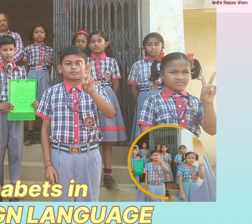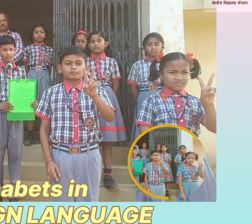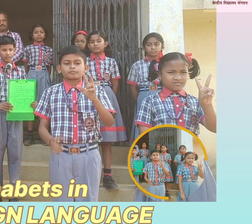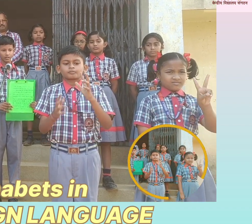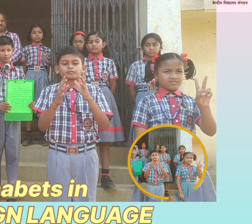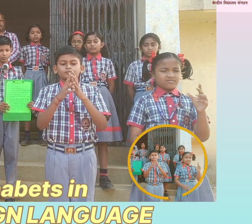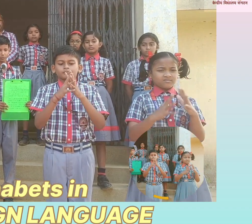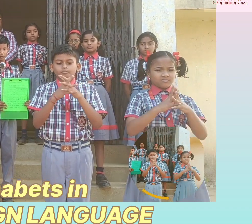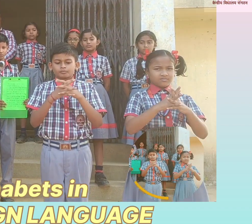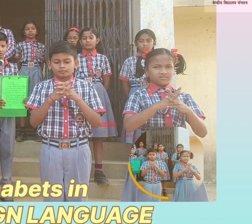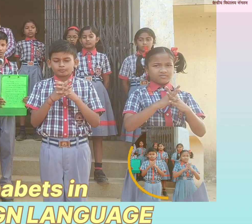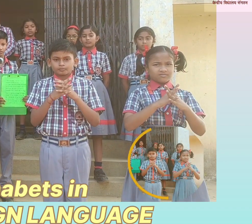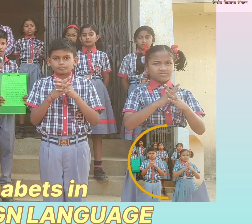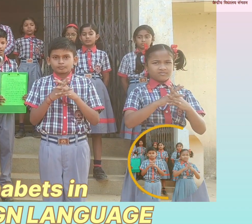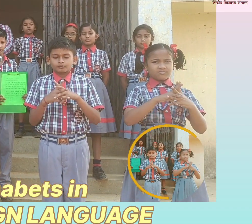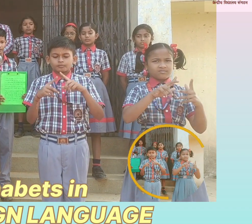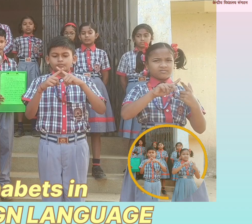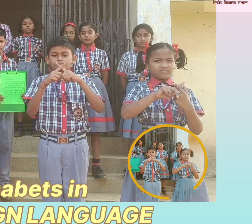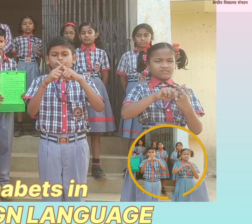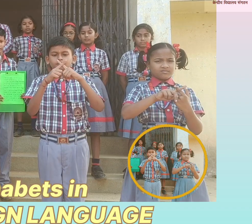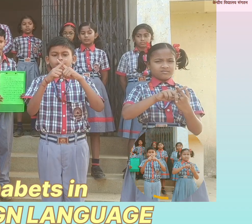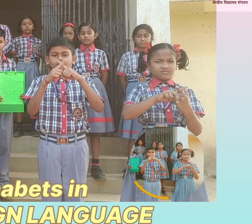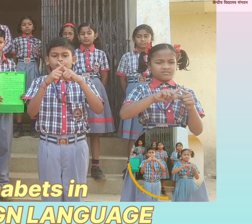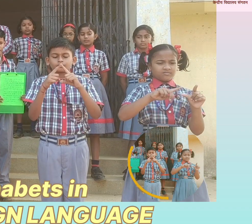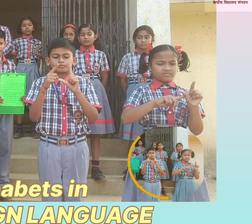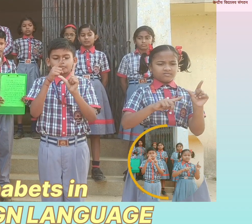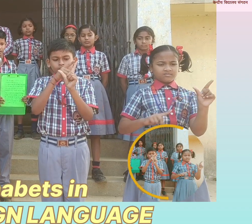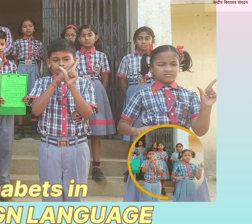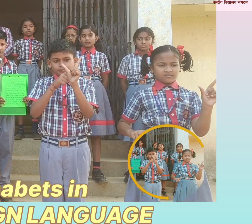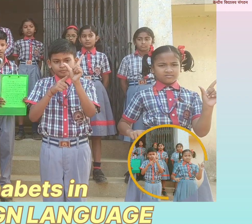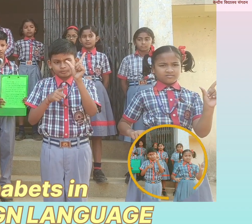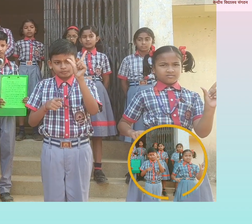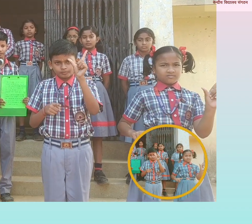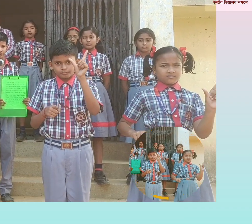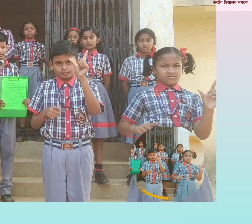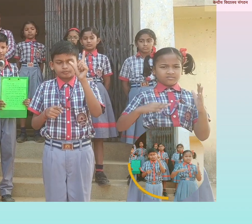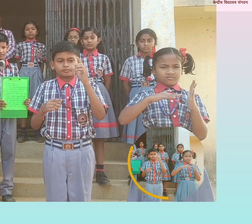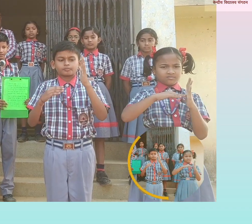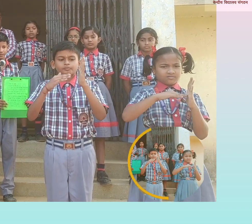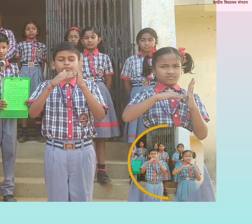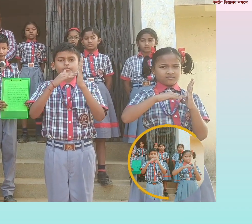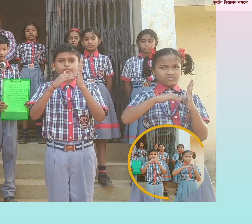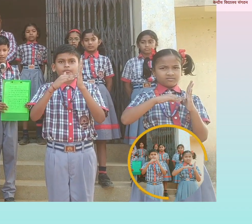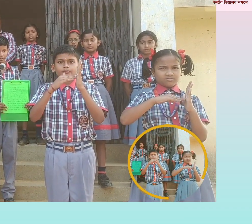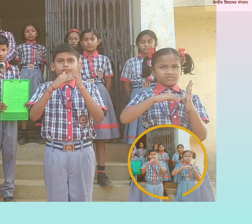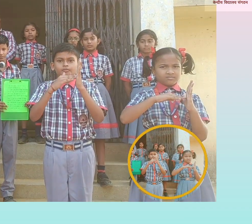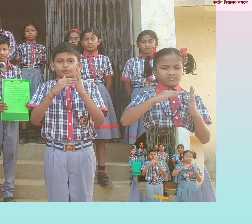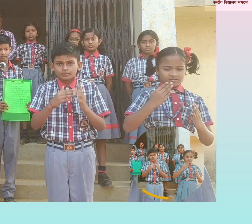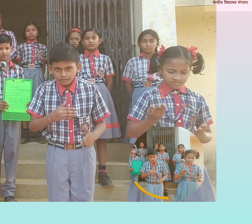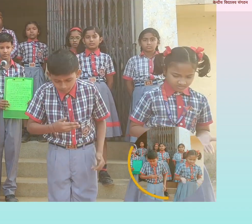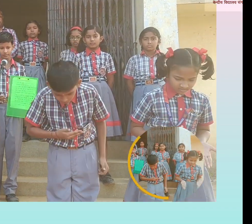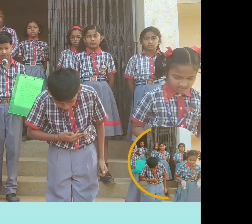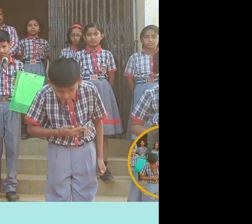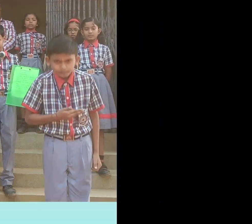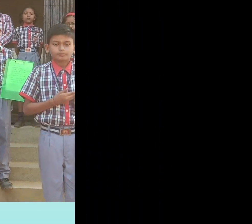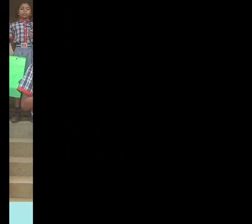V W X Y Z. Thank you.